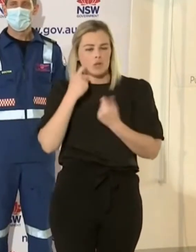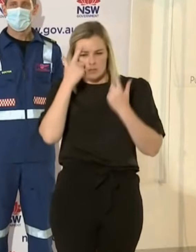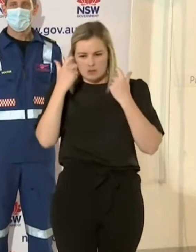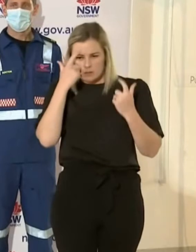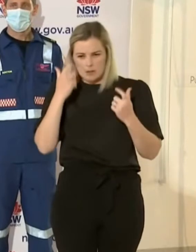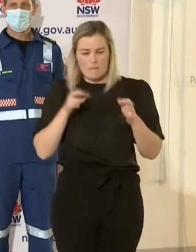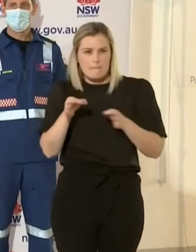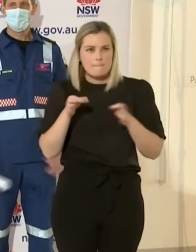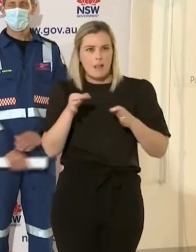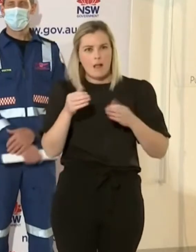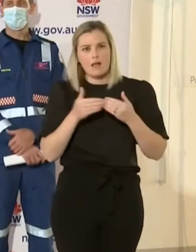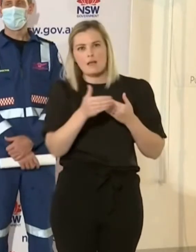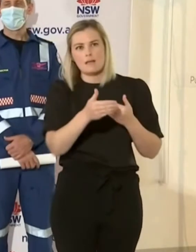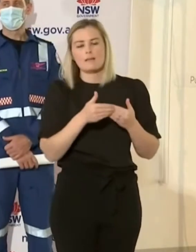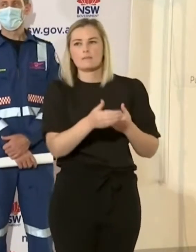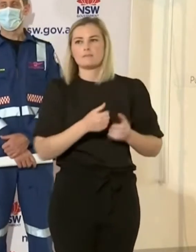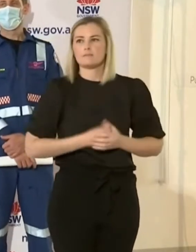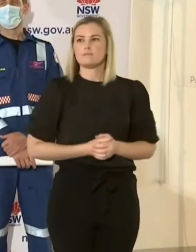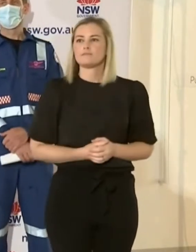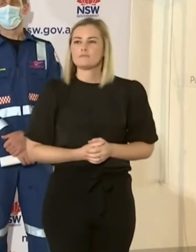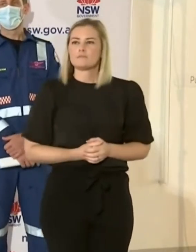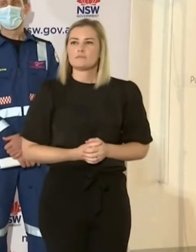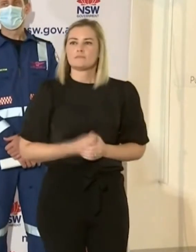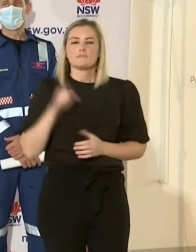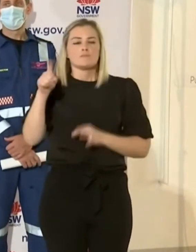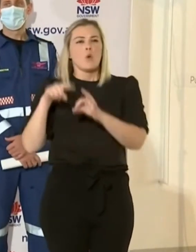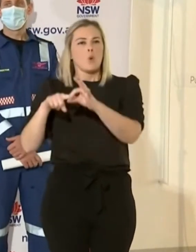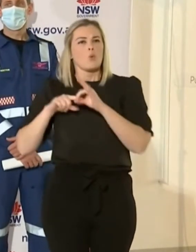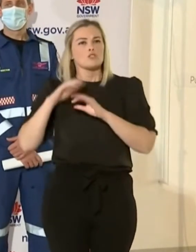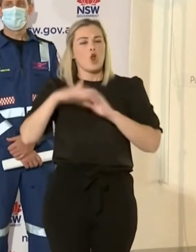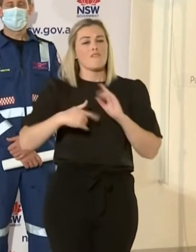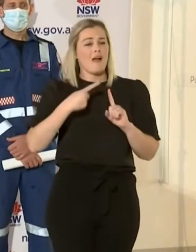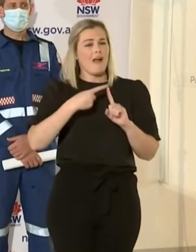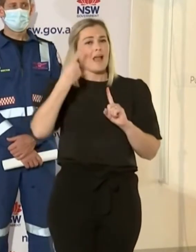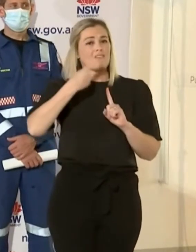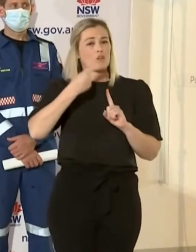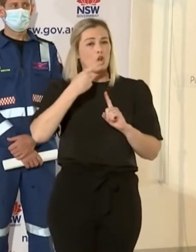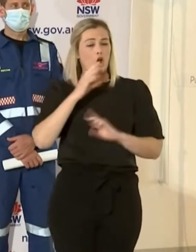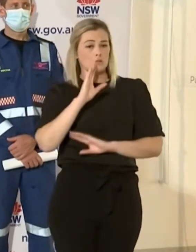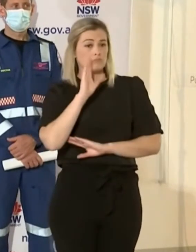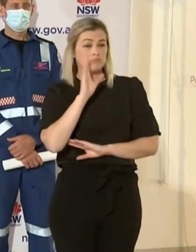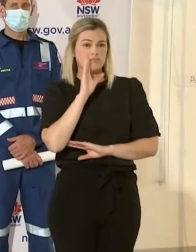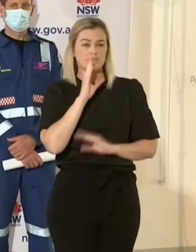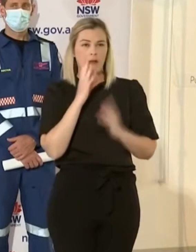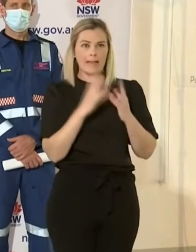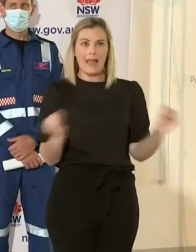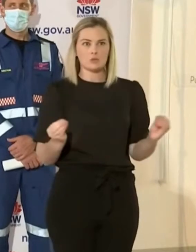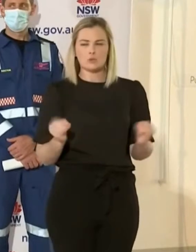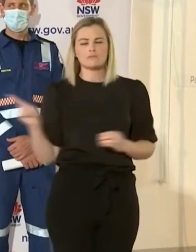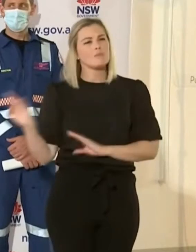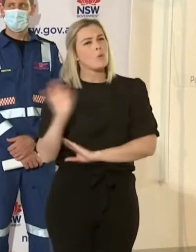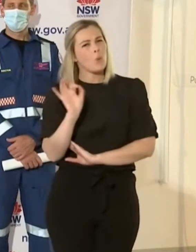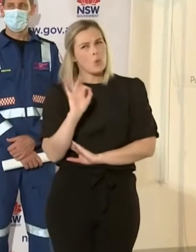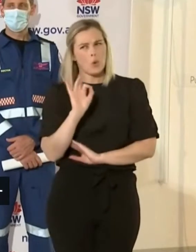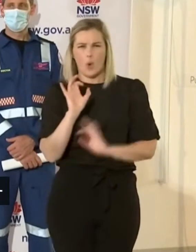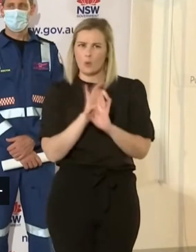11 o'clock press conferences that you run by... They're not cancelled. That's not the case. for neither yourself or the Premier fronting. Actually, I'm here